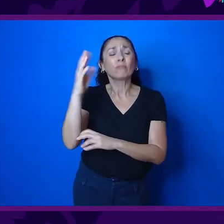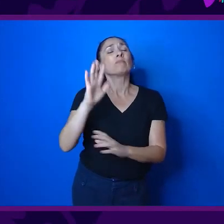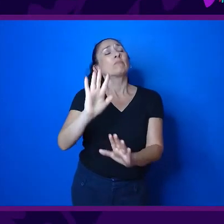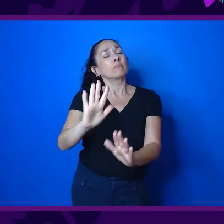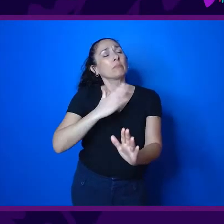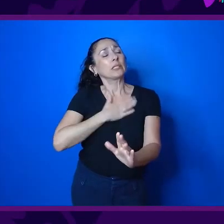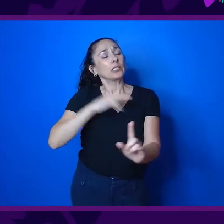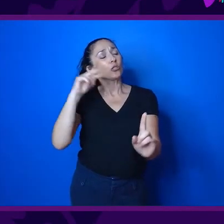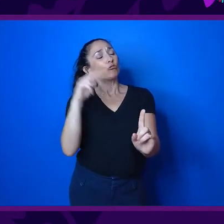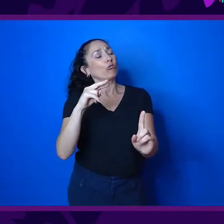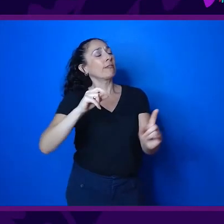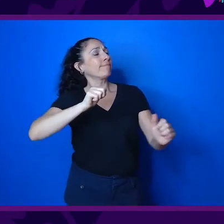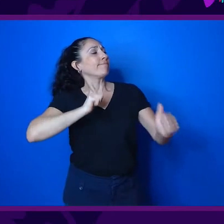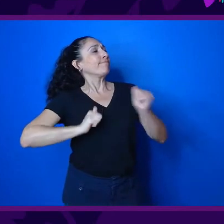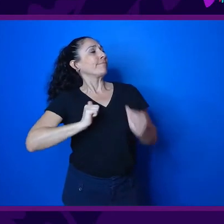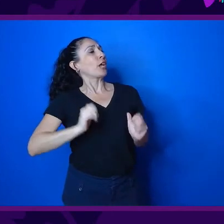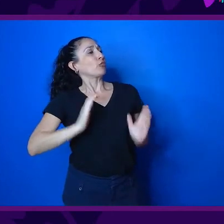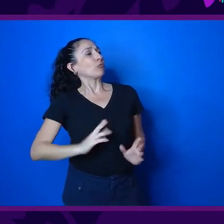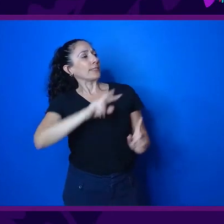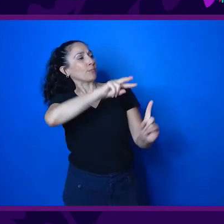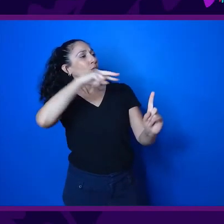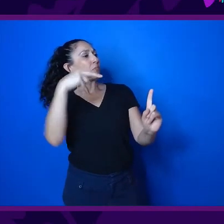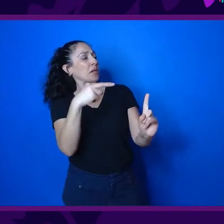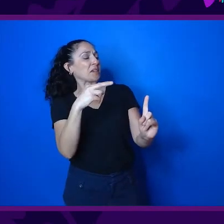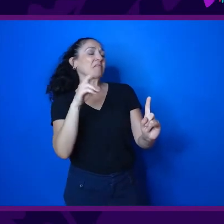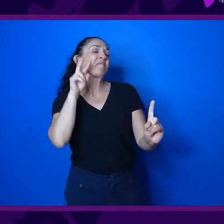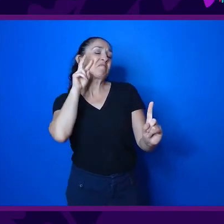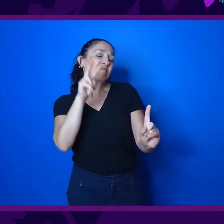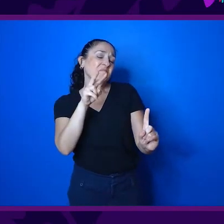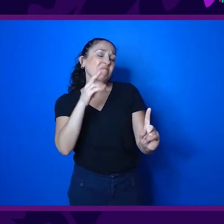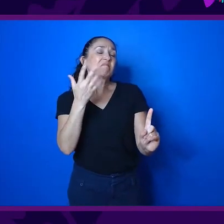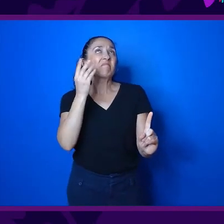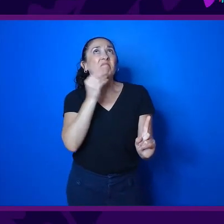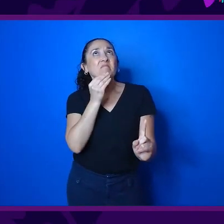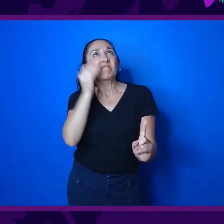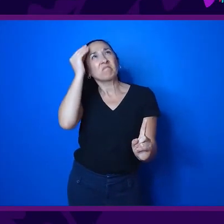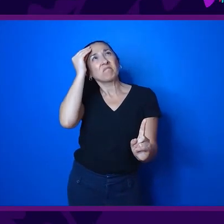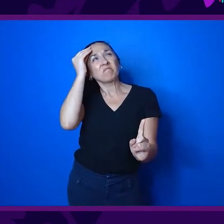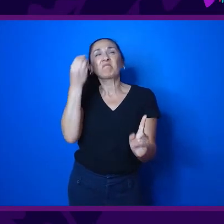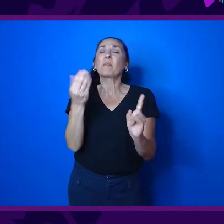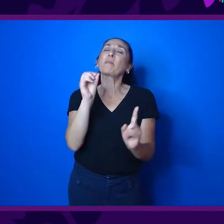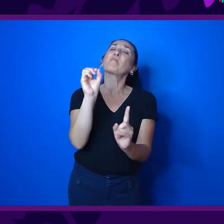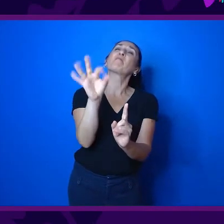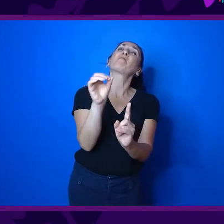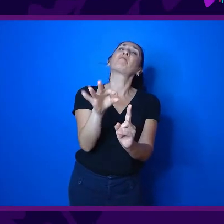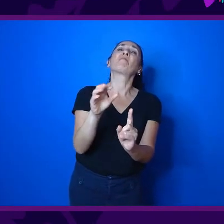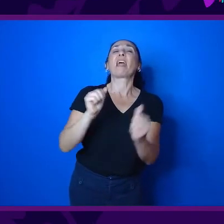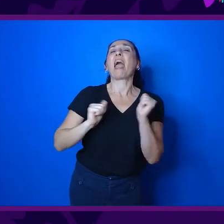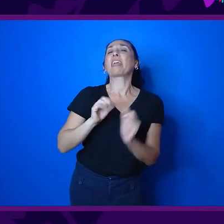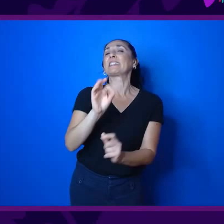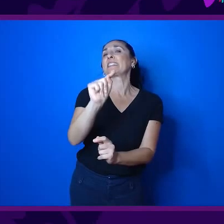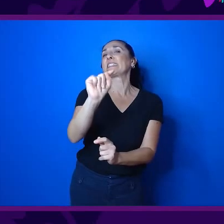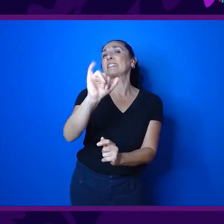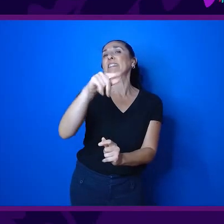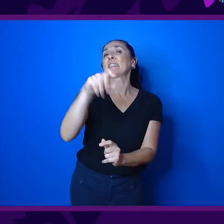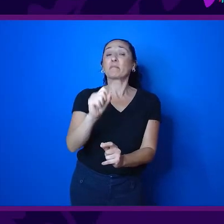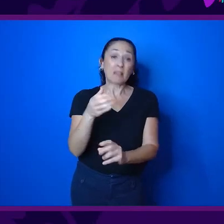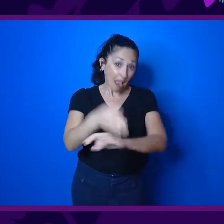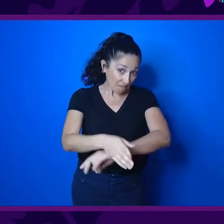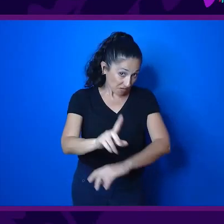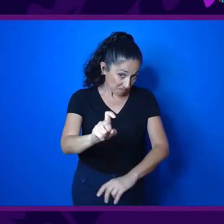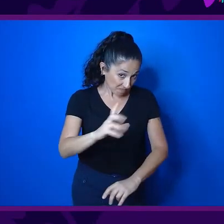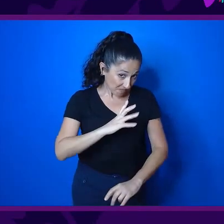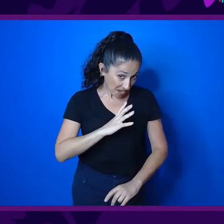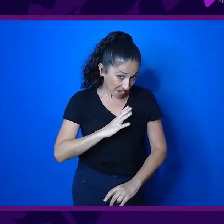actress side. Watch the short clip, and maybe you can give Dolores a couple of acting tips right after. How about that? Let's check out Eat the